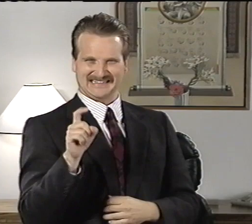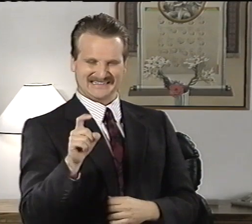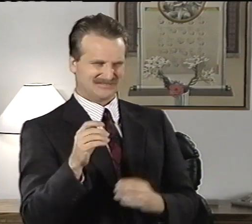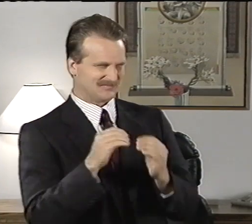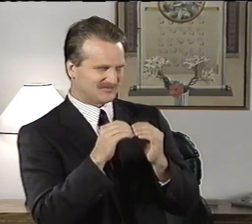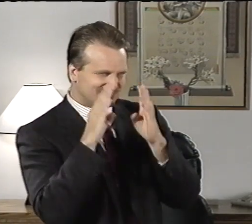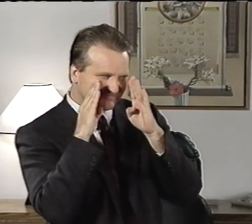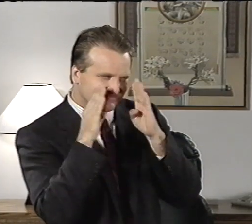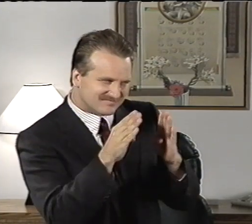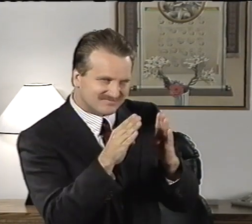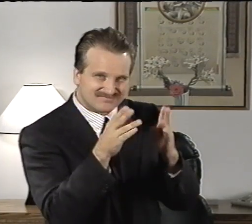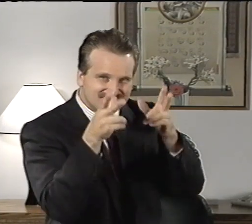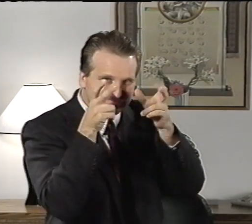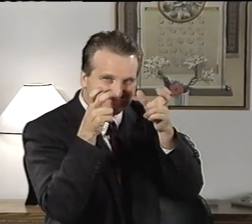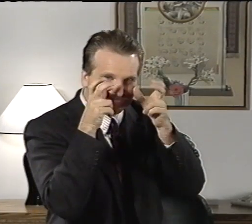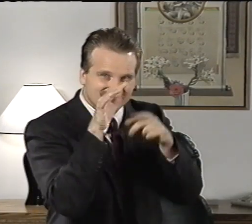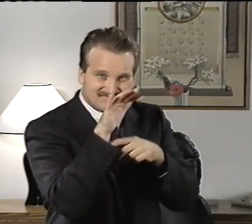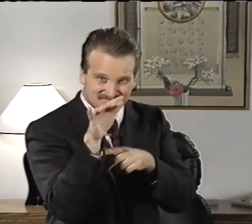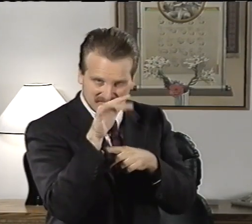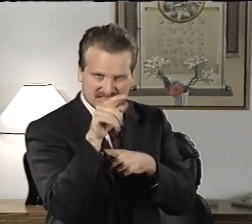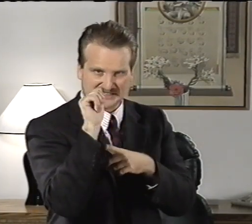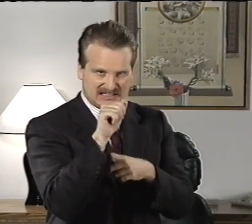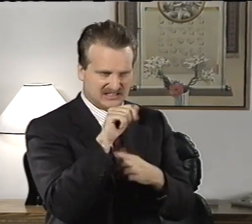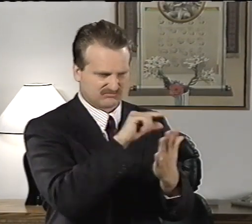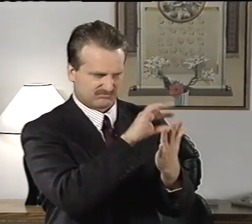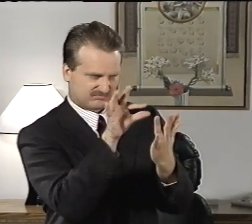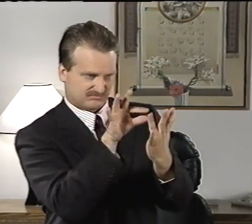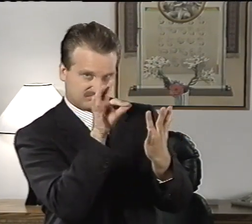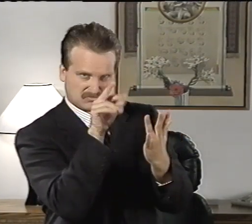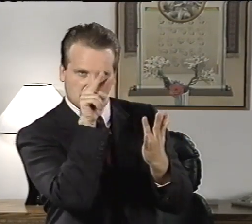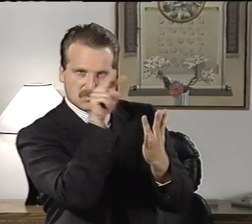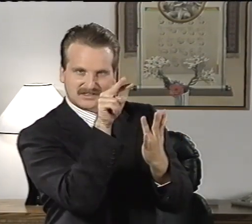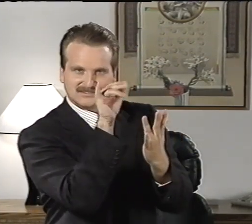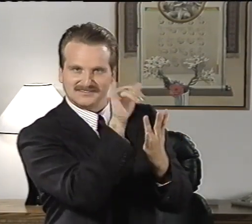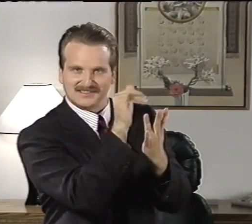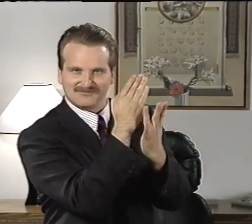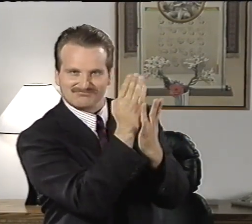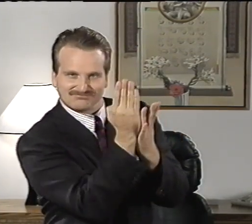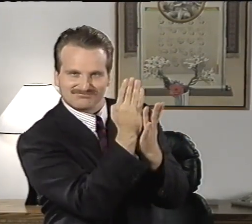on receptive practice, you can simply watch that segment.